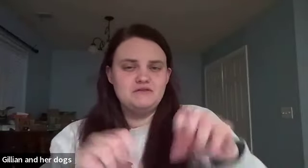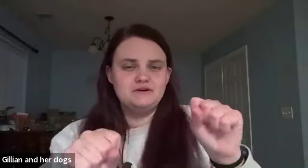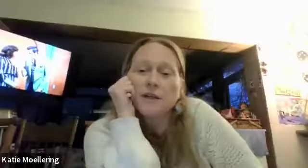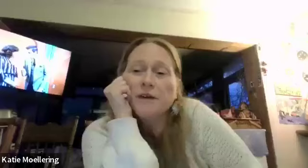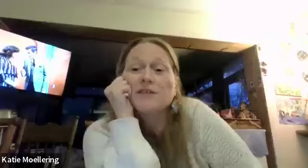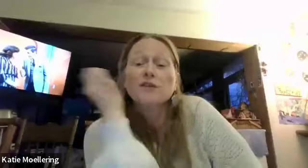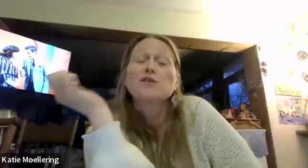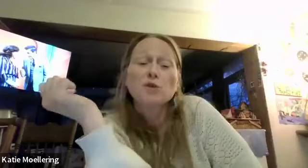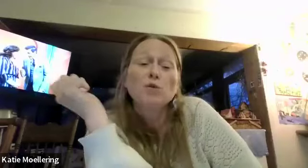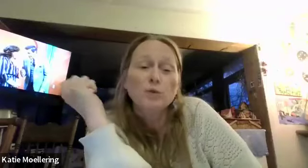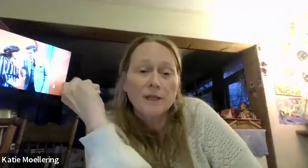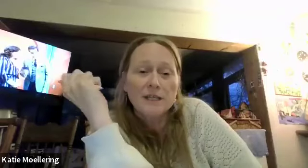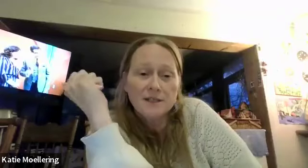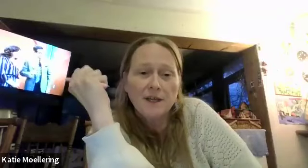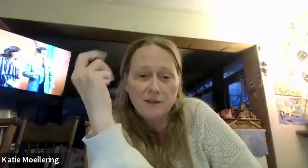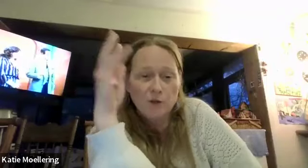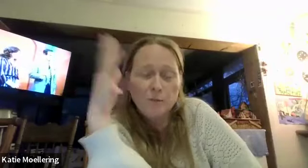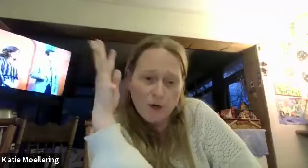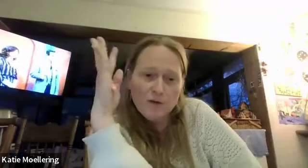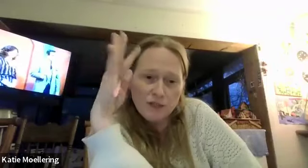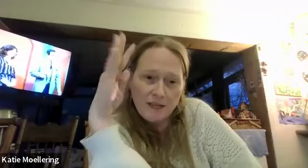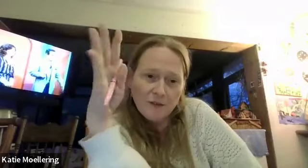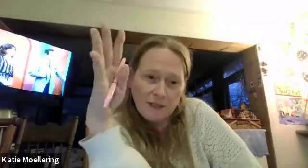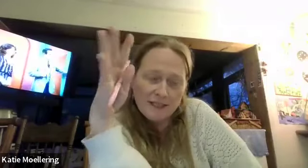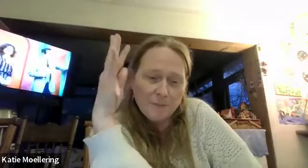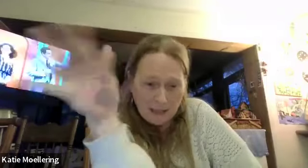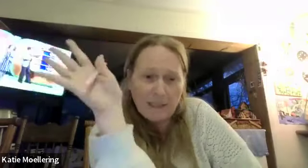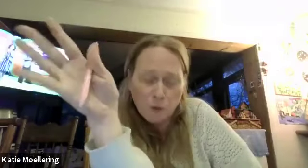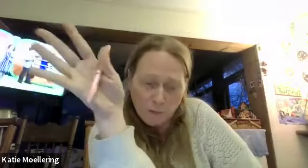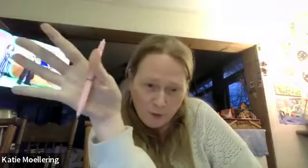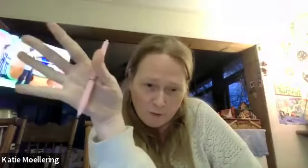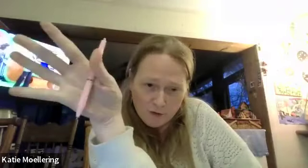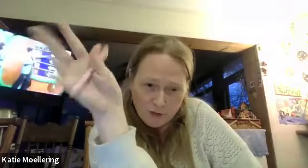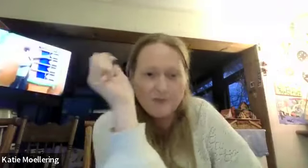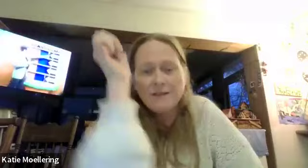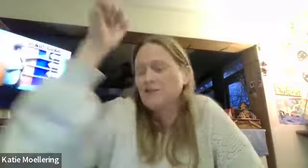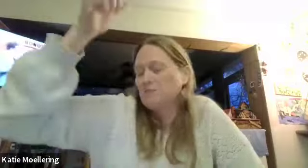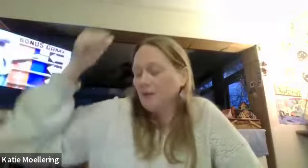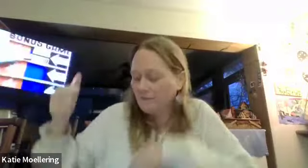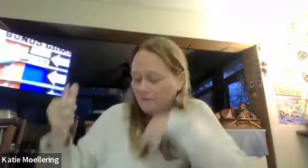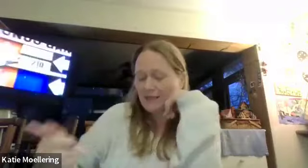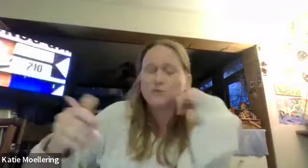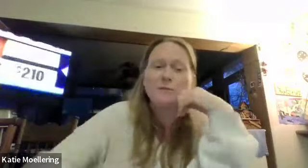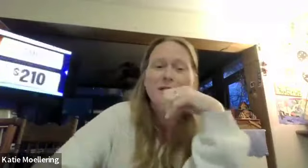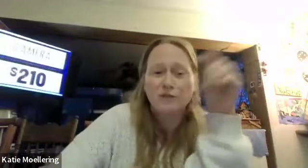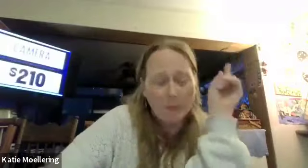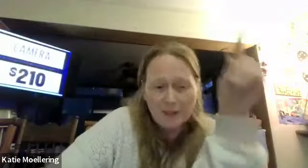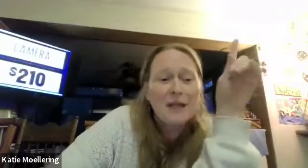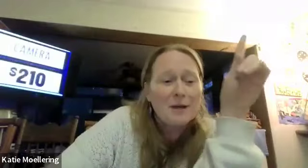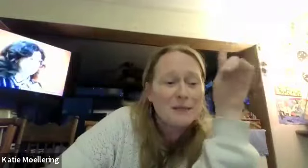to clarify. So the school is like your approach is definitely it's a bilingual approach to got you. Okay. I just want to make sure if I put it in the notes that I